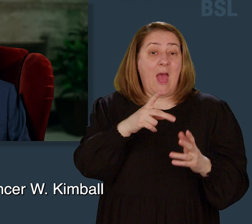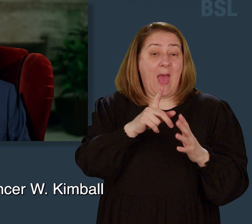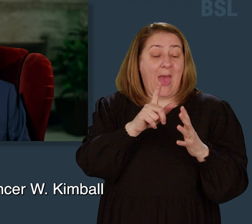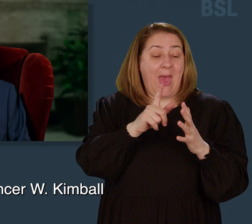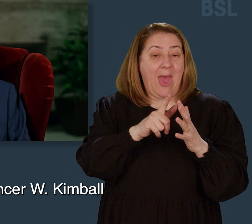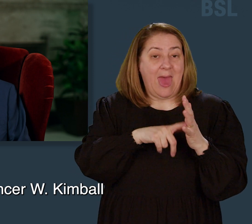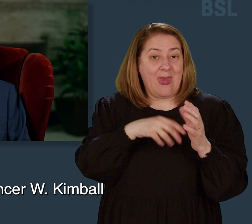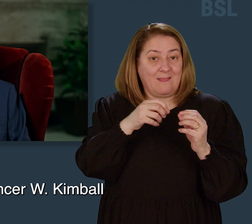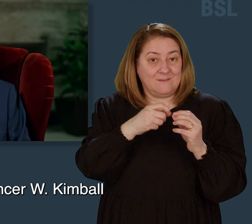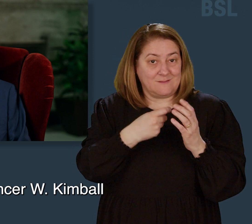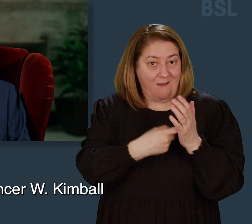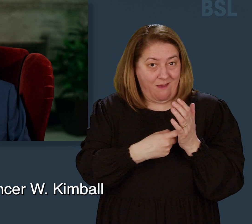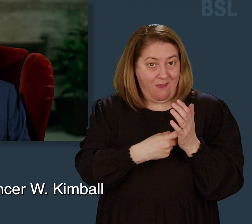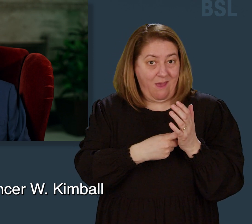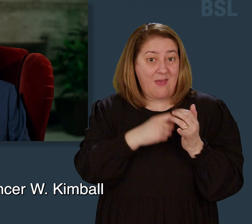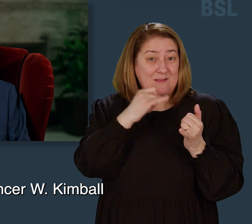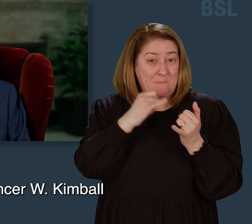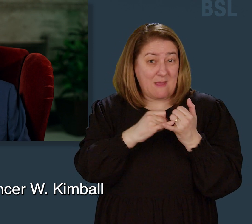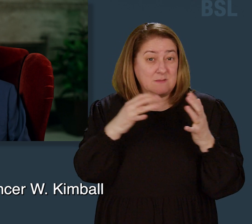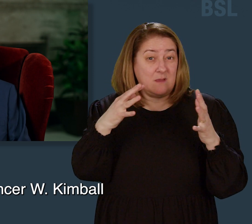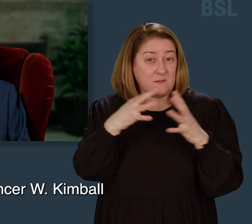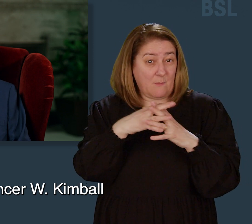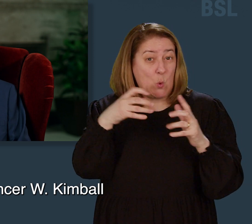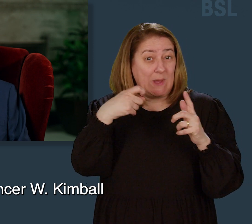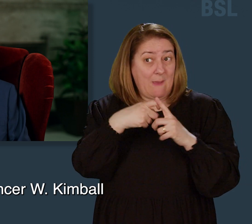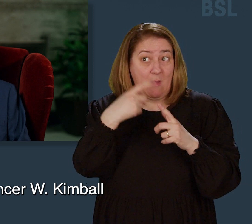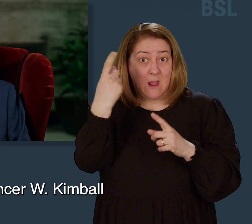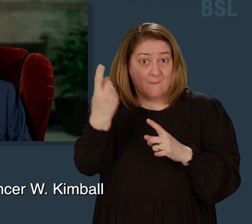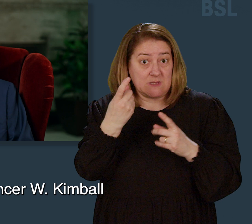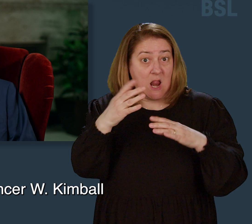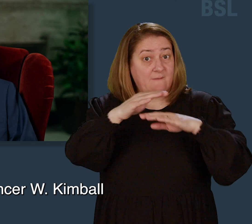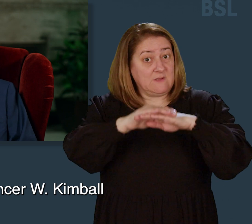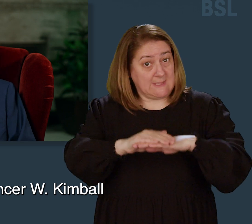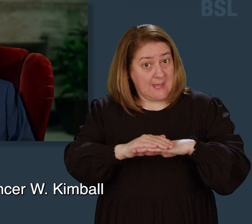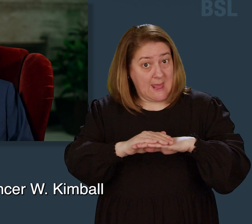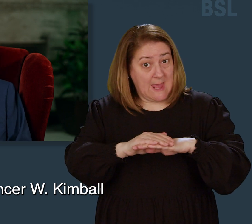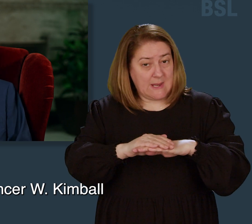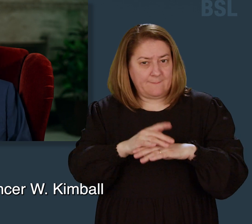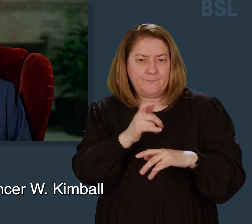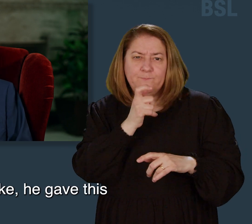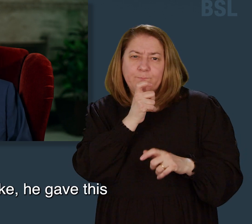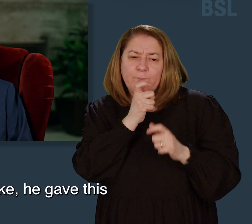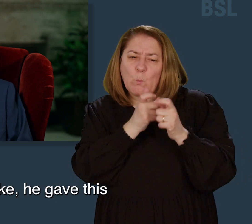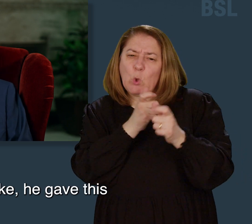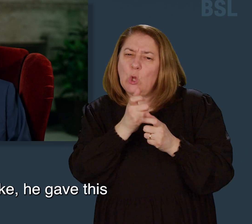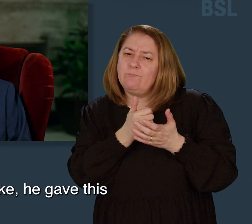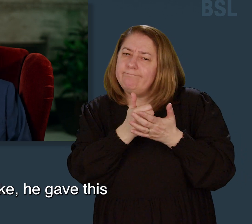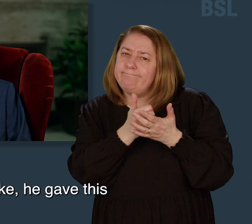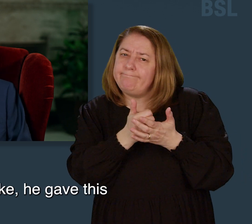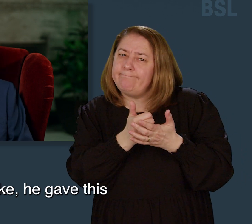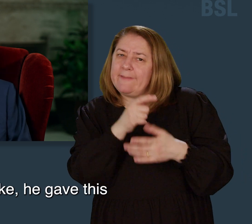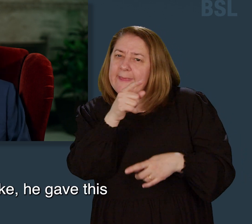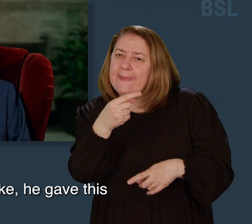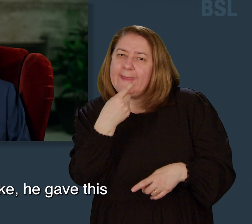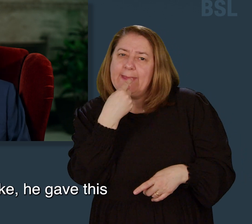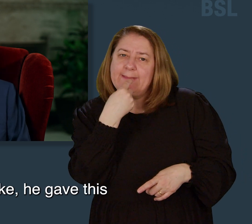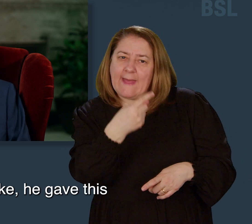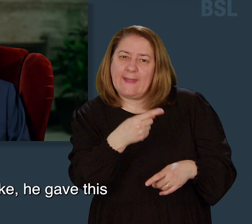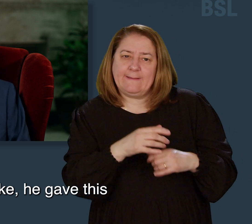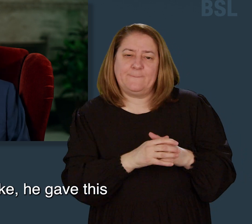Elder Spencer W. Kimball performed our sealing. In the few words he